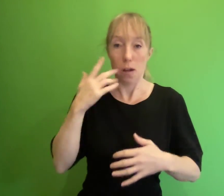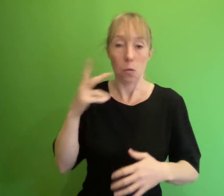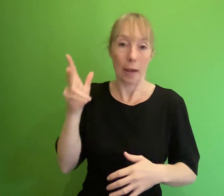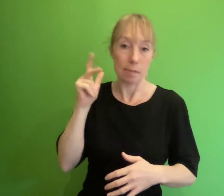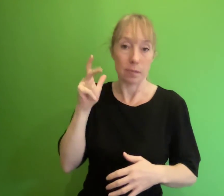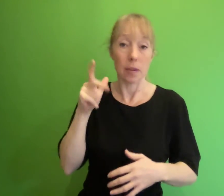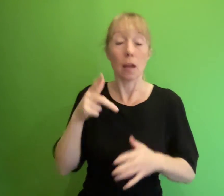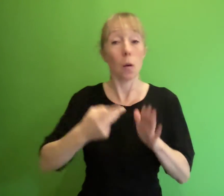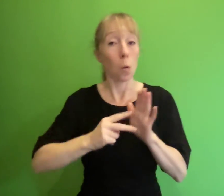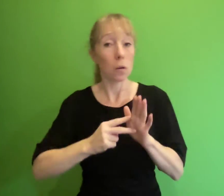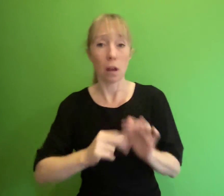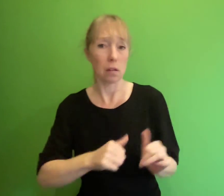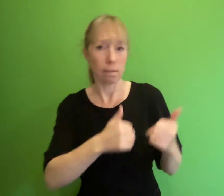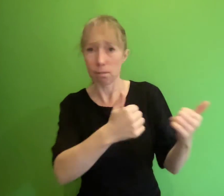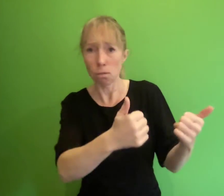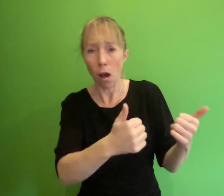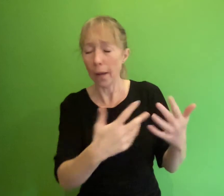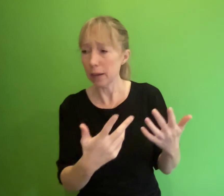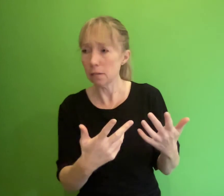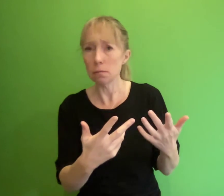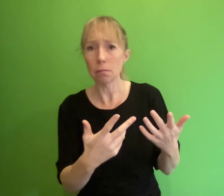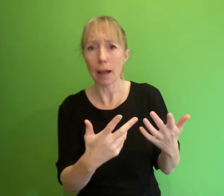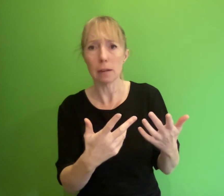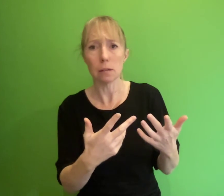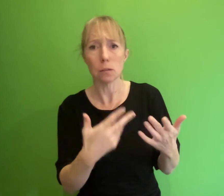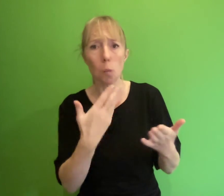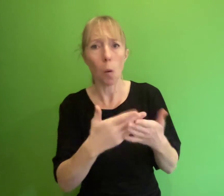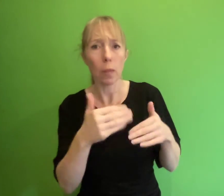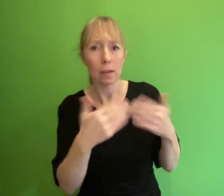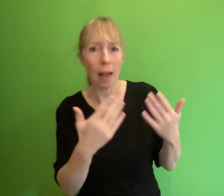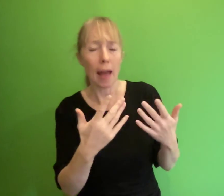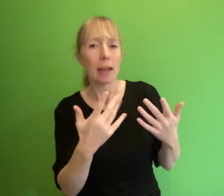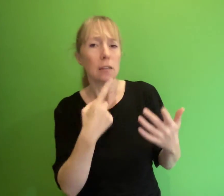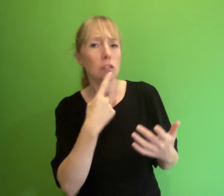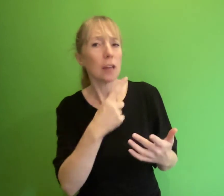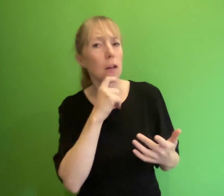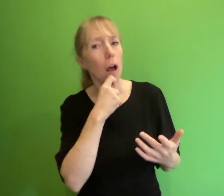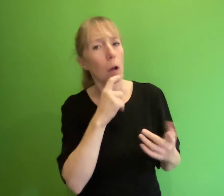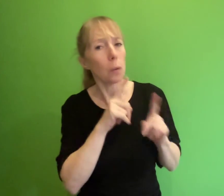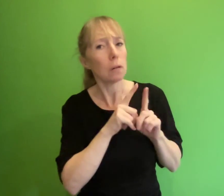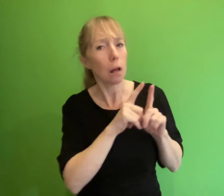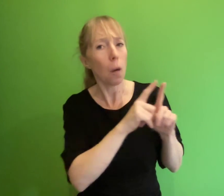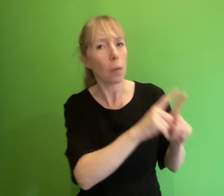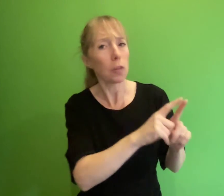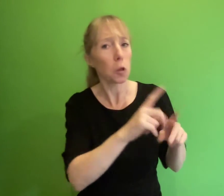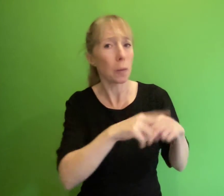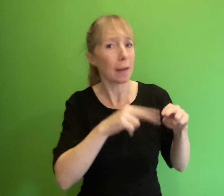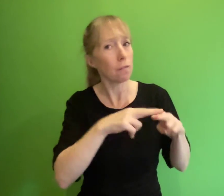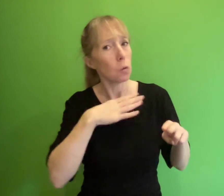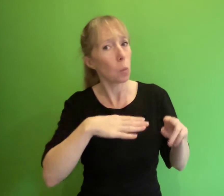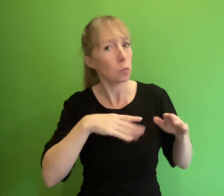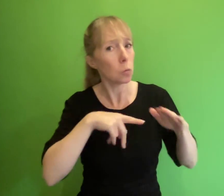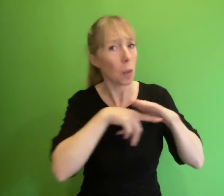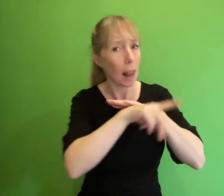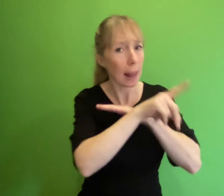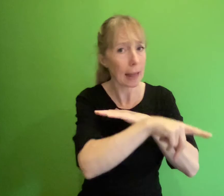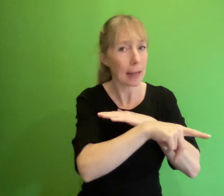this. She also checked in with me on the day and said she would accompany me if I needed to leave. This meant it was all fine and a